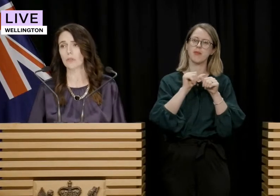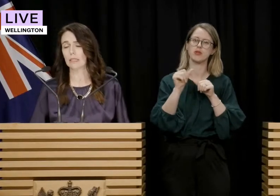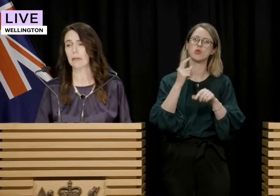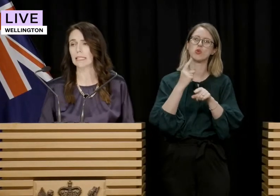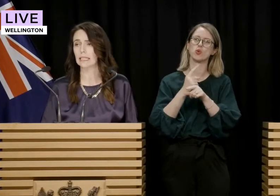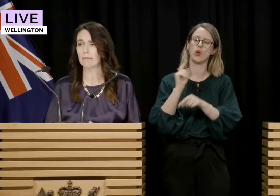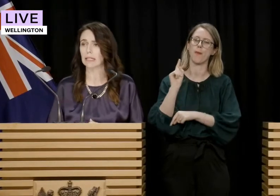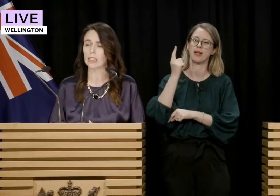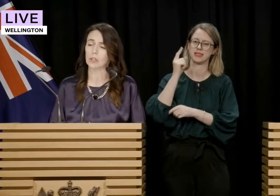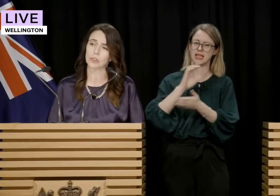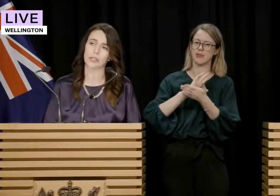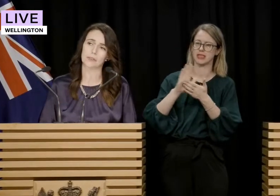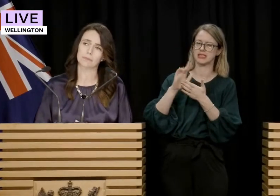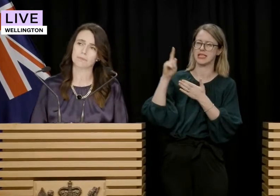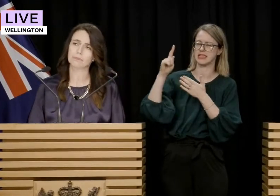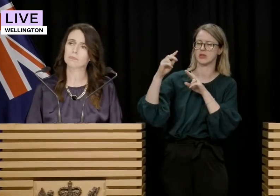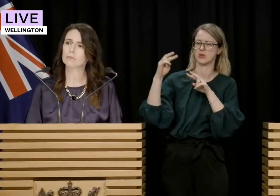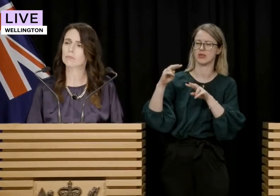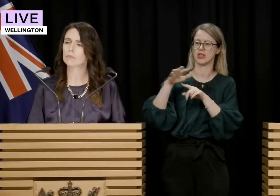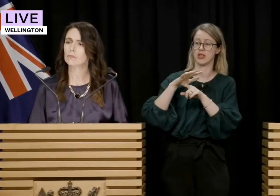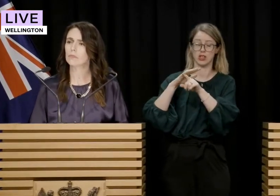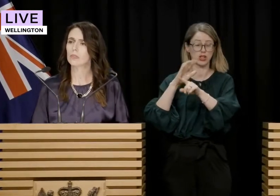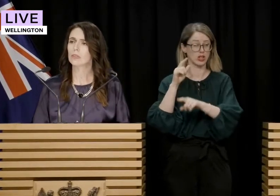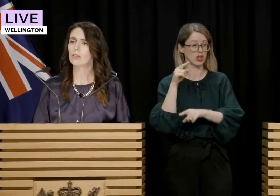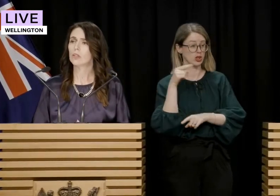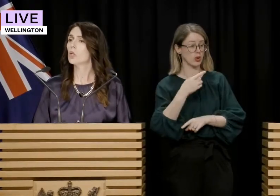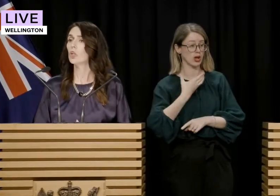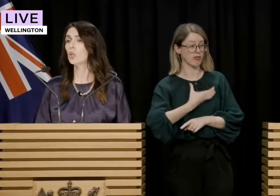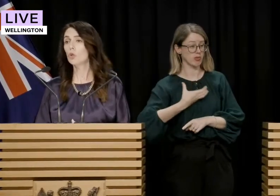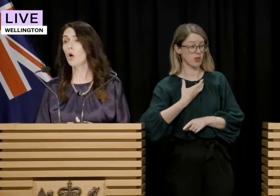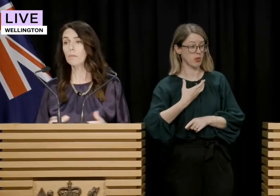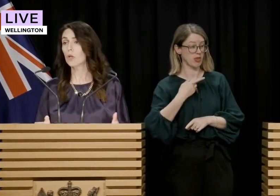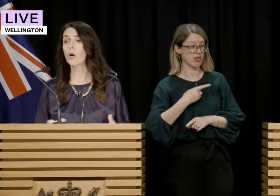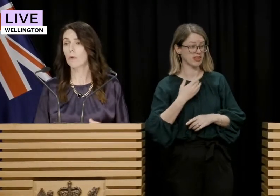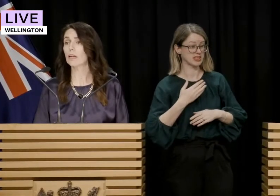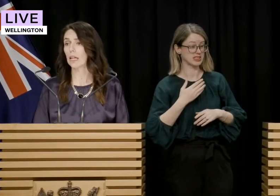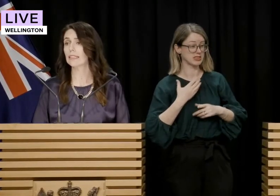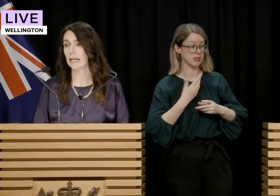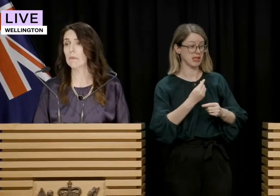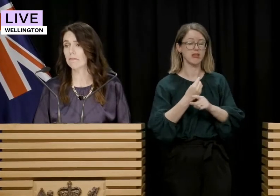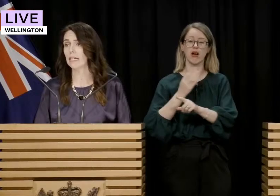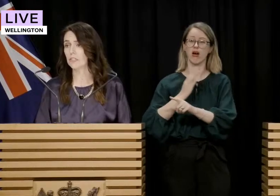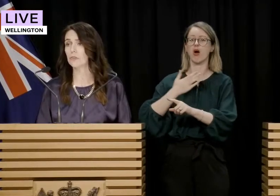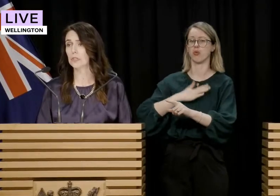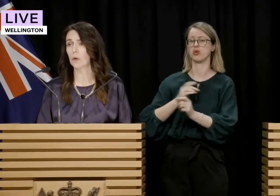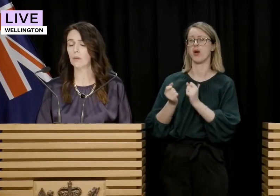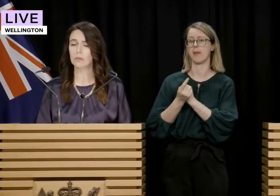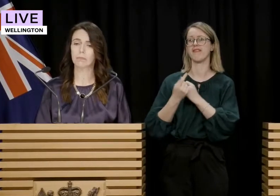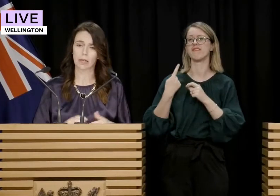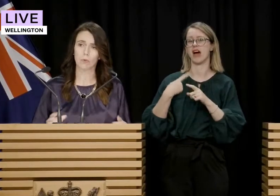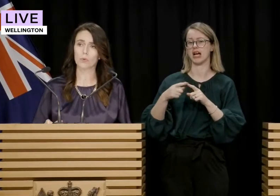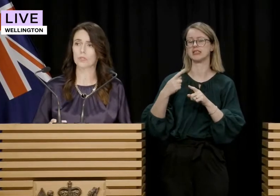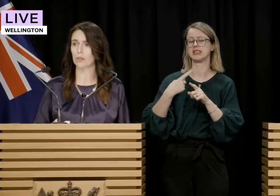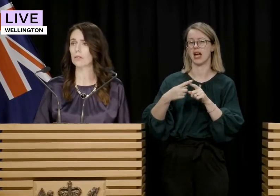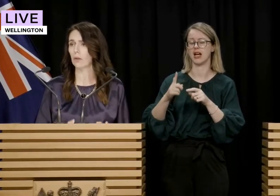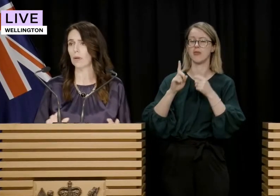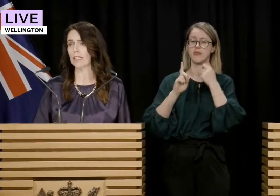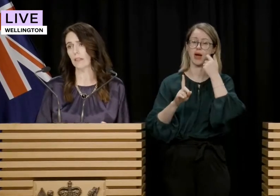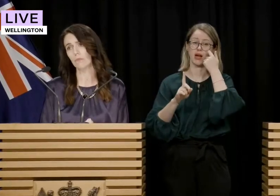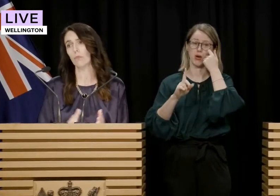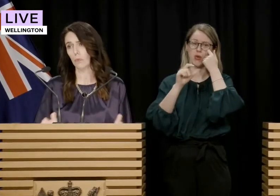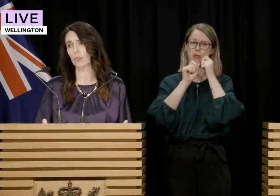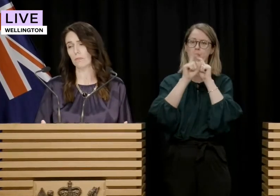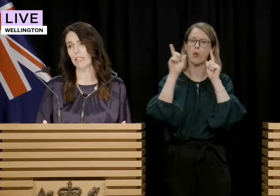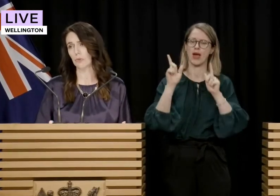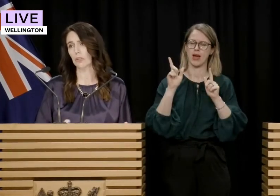Hipkins. I know it's something he's keeping a close eye on. You're comfortable with the speed in which this has been rolled out? No, I'd like it to happen faster as well. But I'm also aware